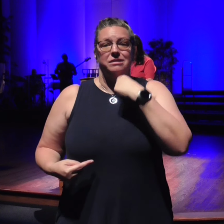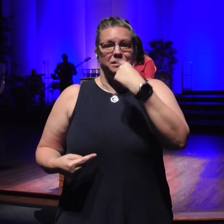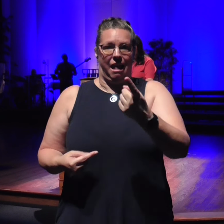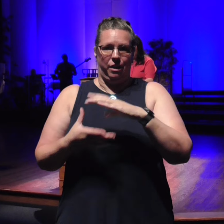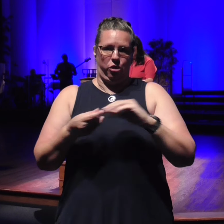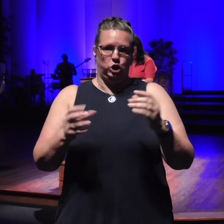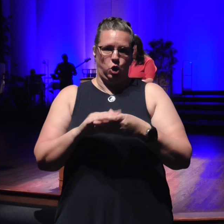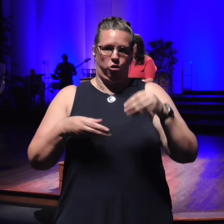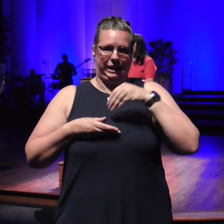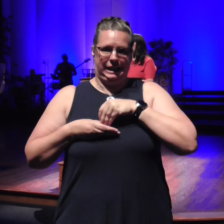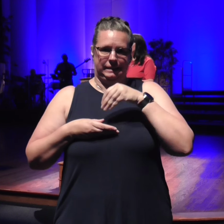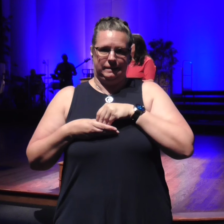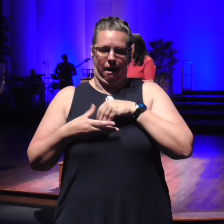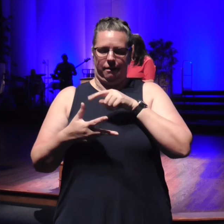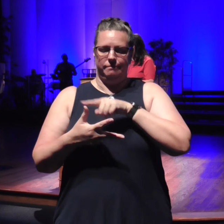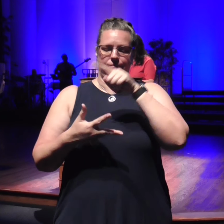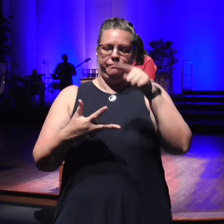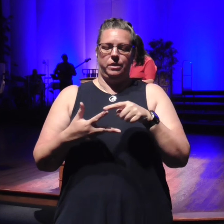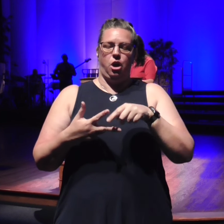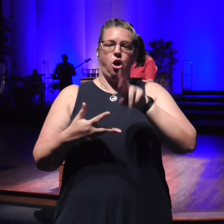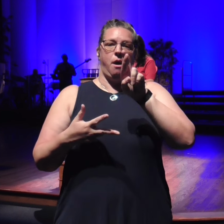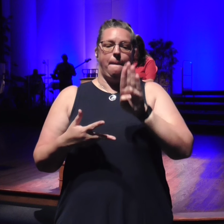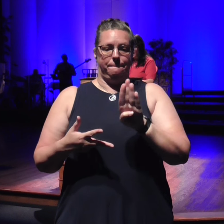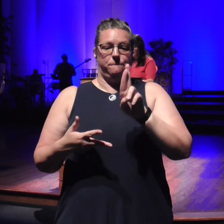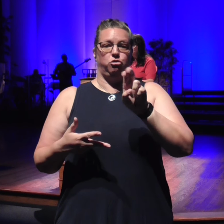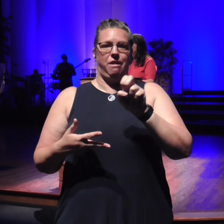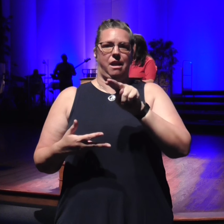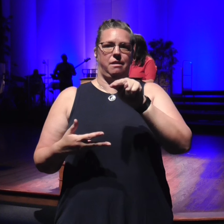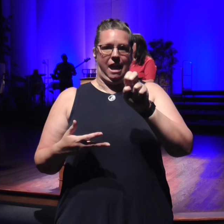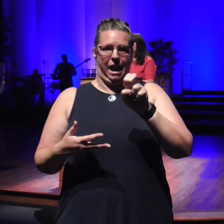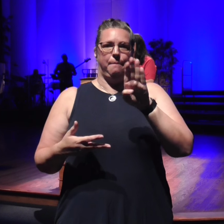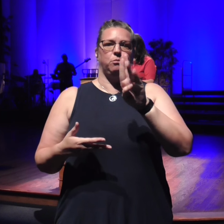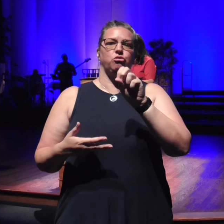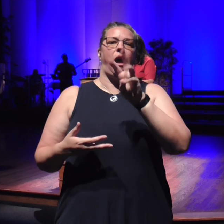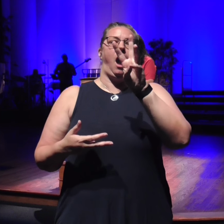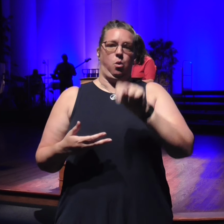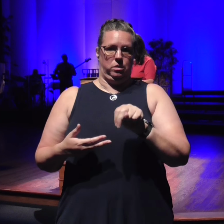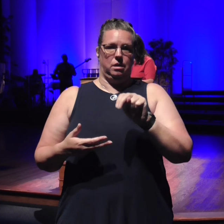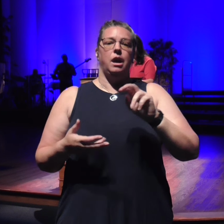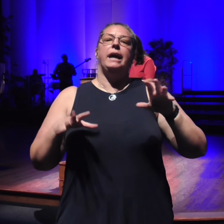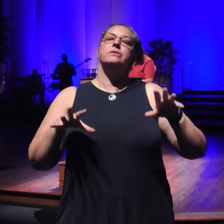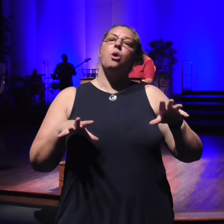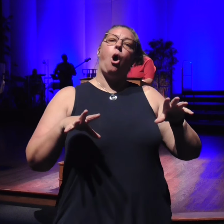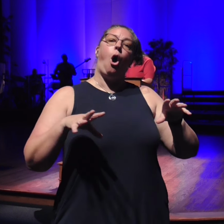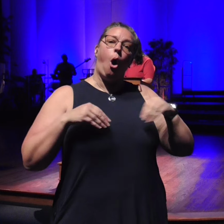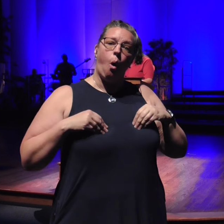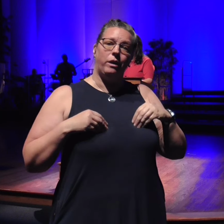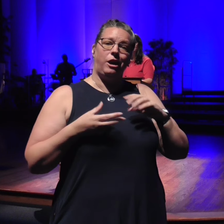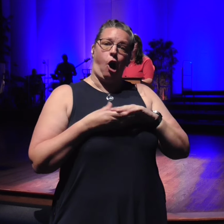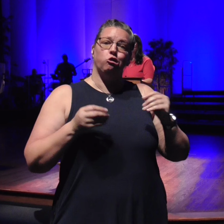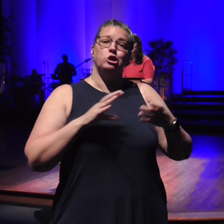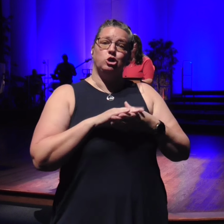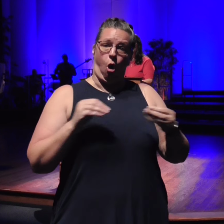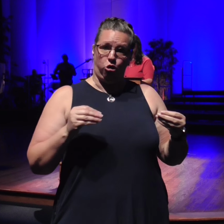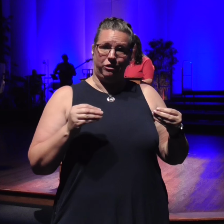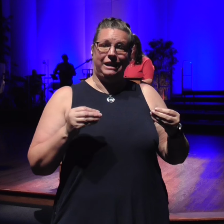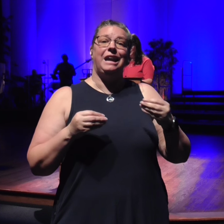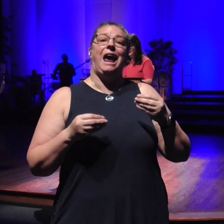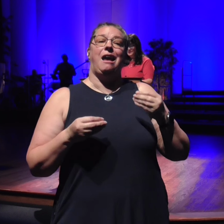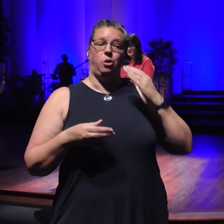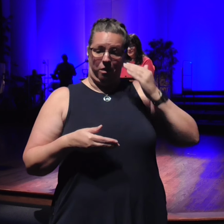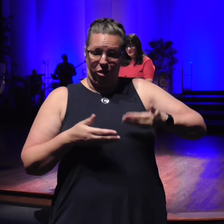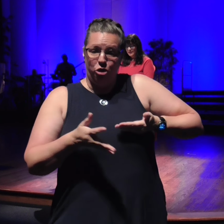tells us, "Owning our story and loving ourselves through that process is the bravest thing that we will